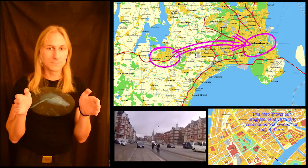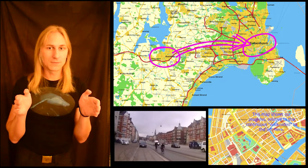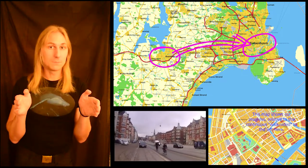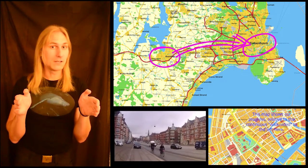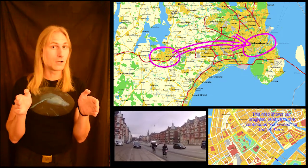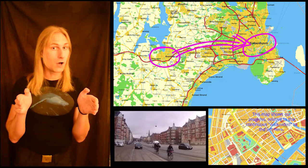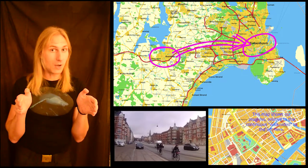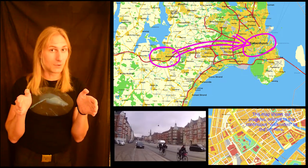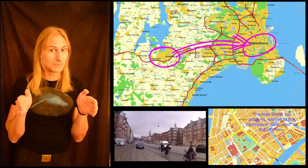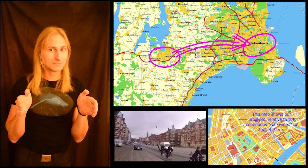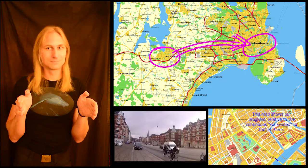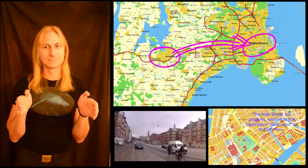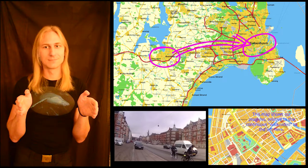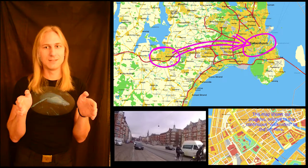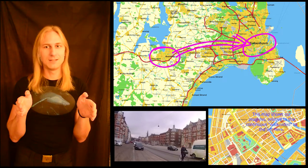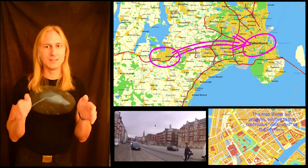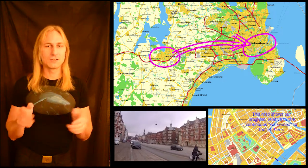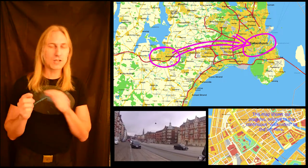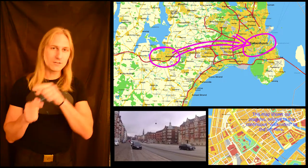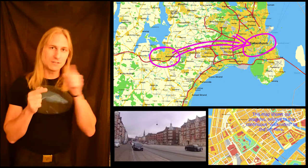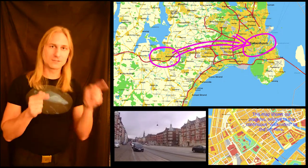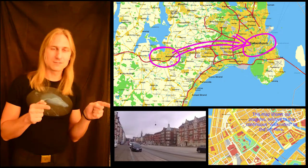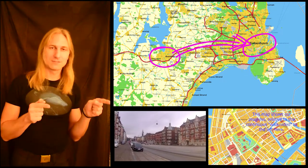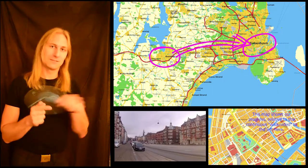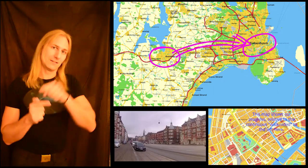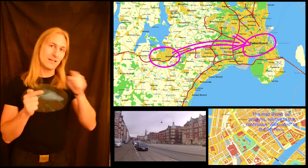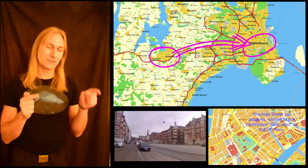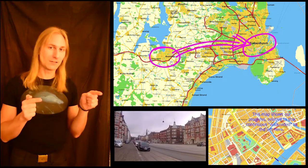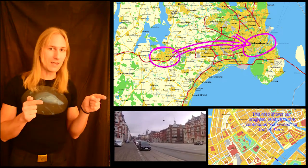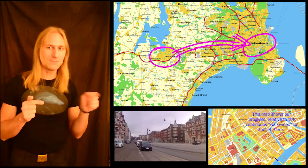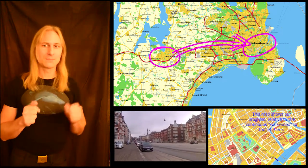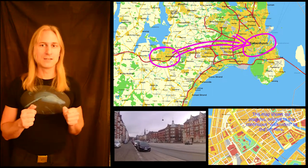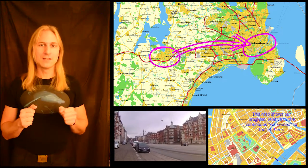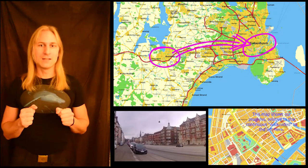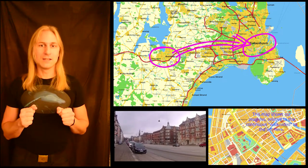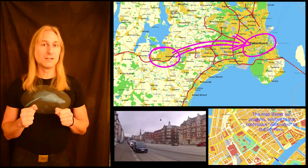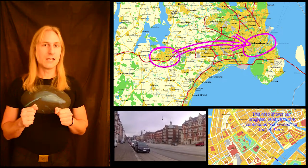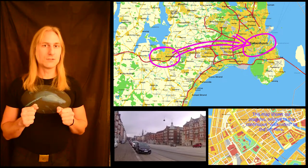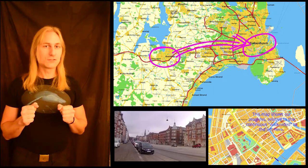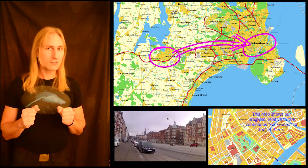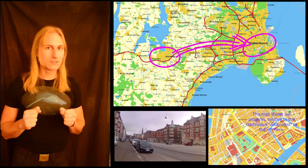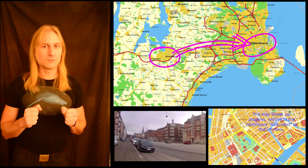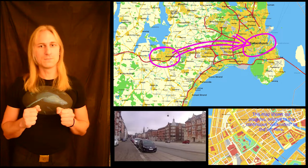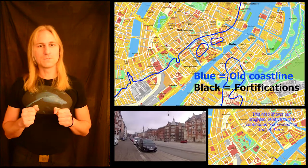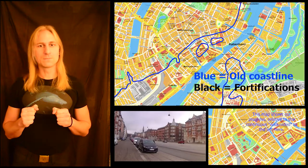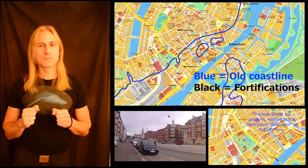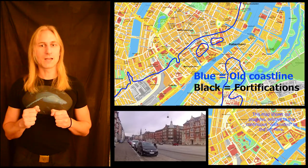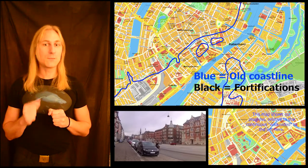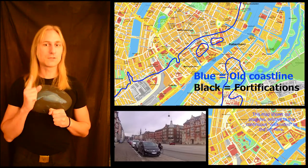Havn, meaning harbour. 10 years later again, in